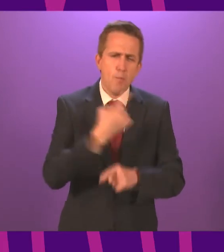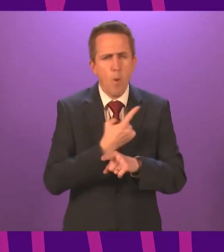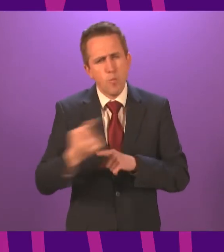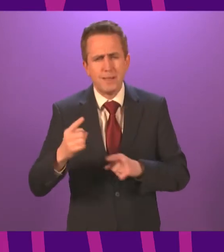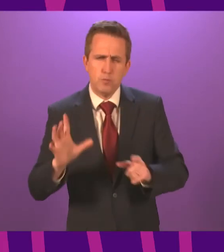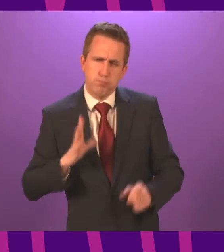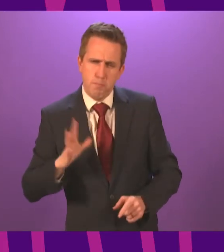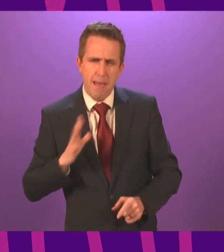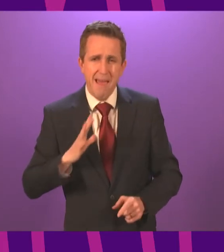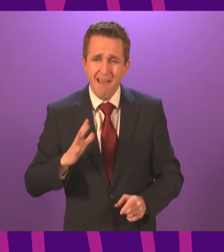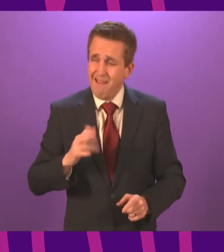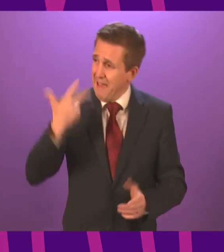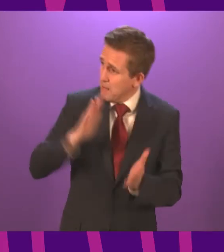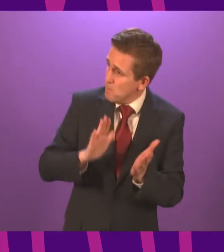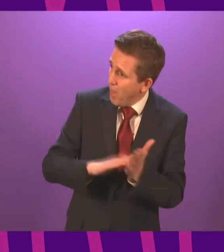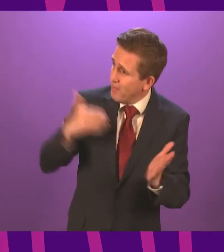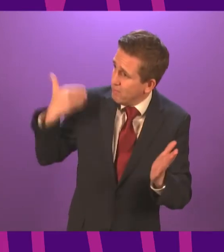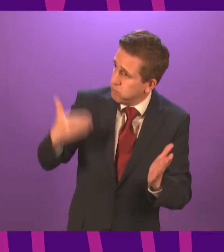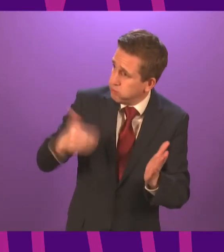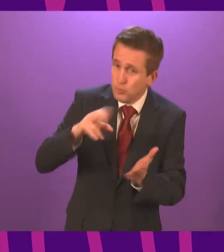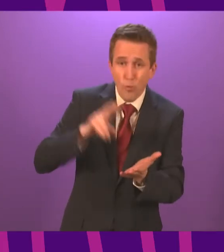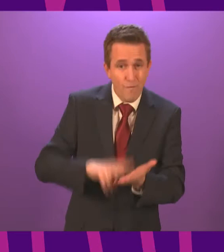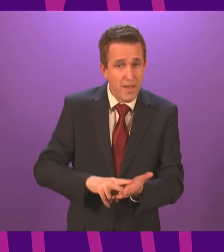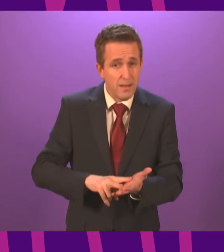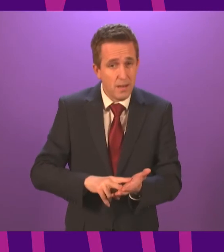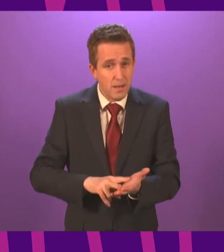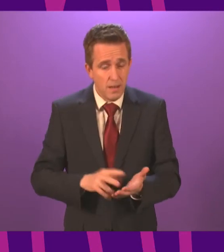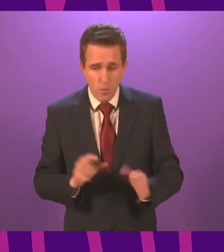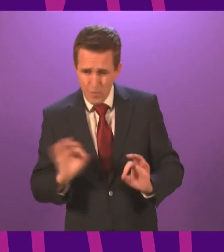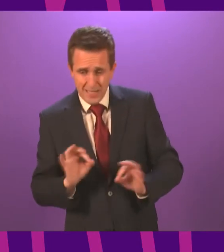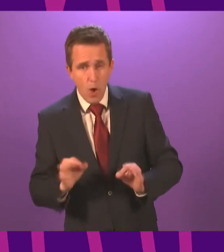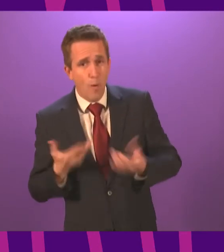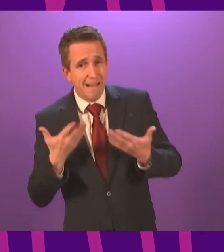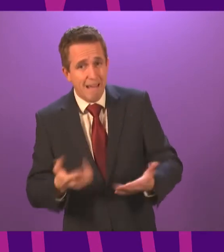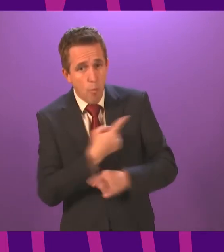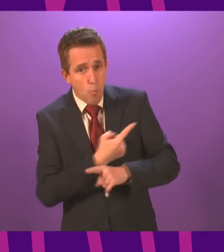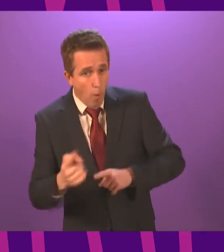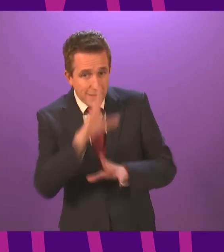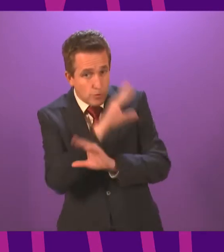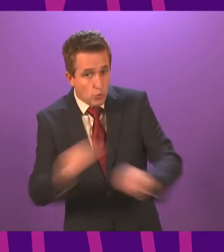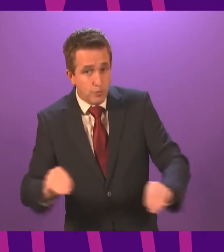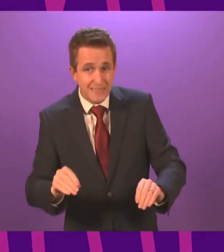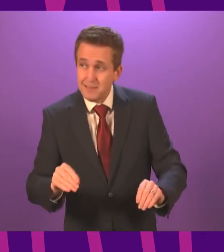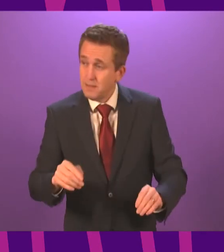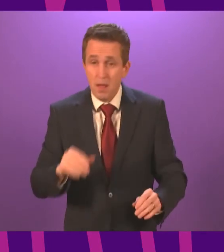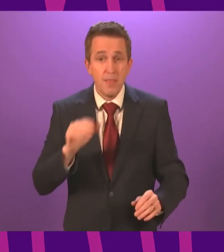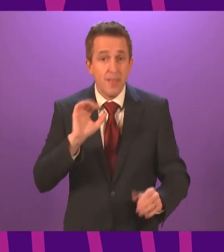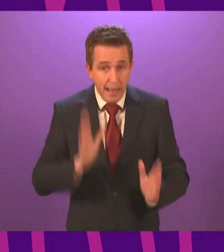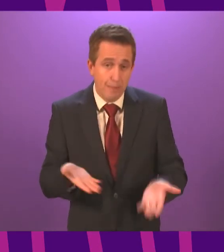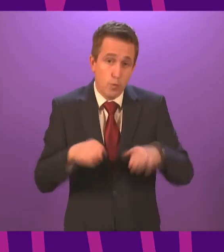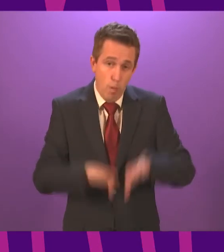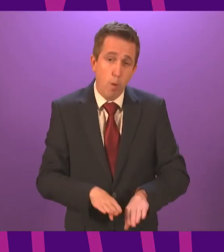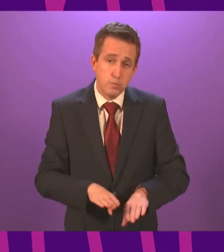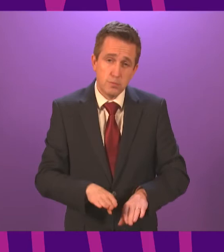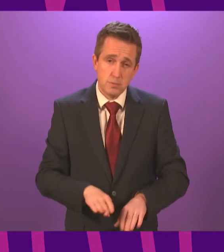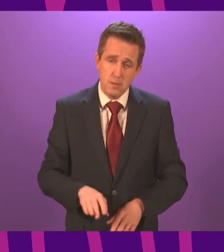How can it be that 8 months into this crisis, we cannot even offer local businesses 1 week's notice that we're going to shut them down? That